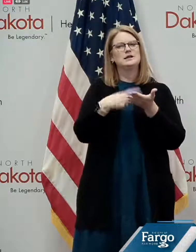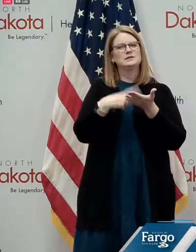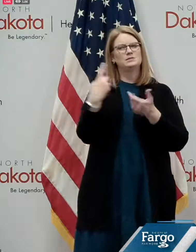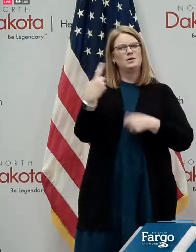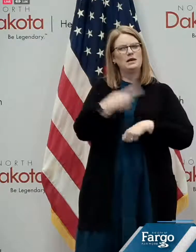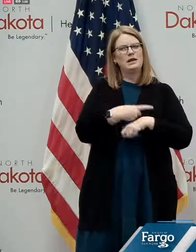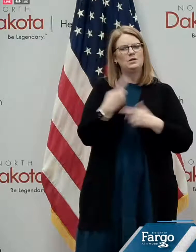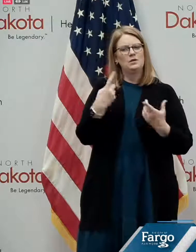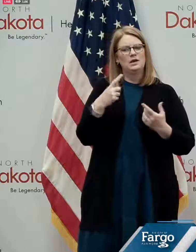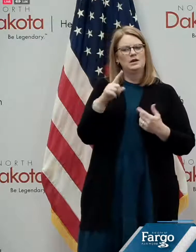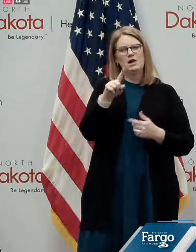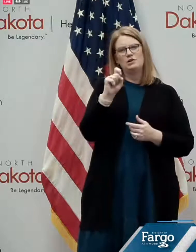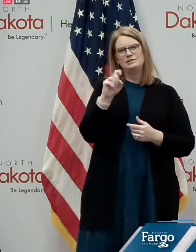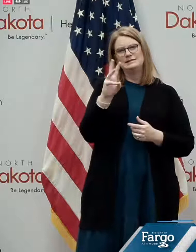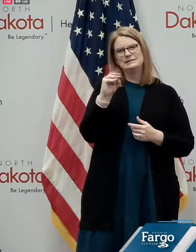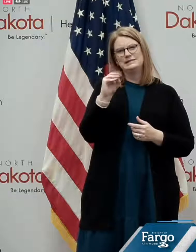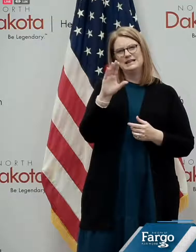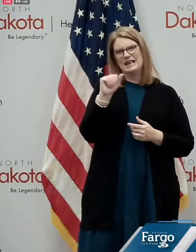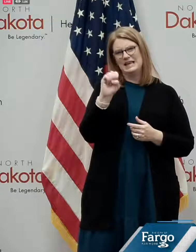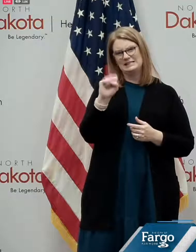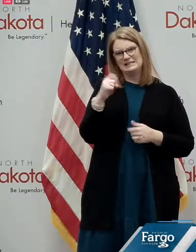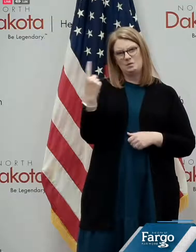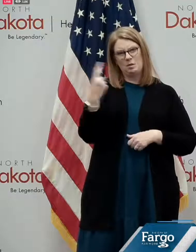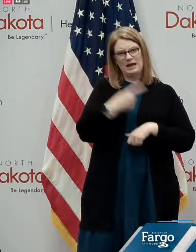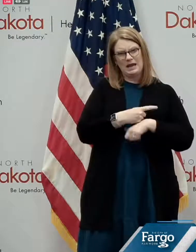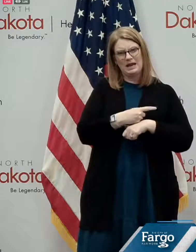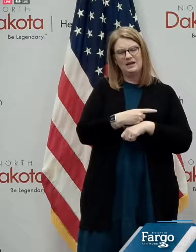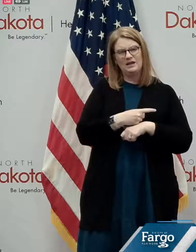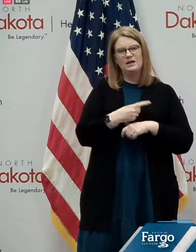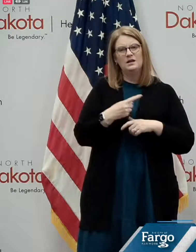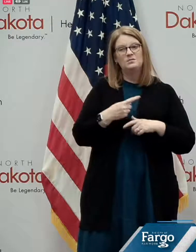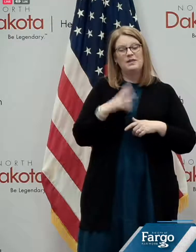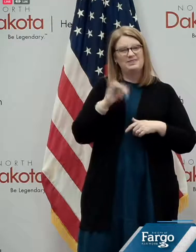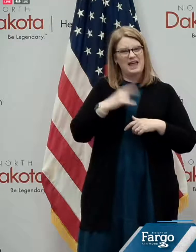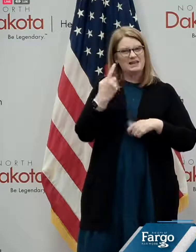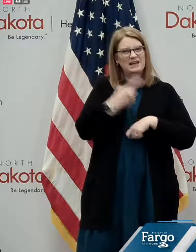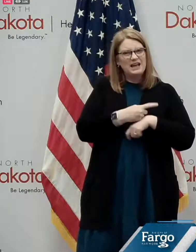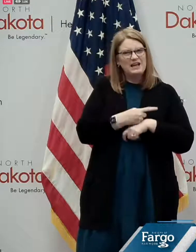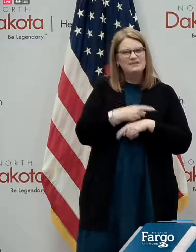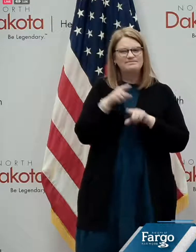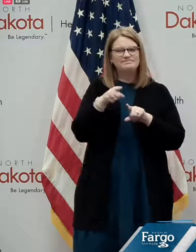we had 160 cases in one day, but as we reported that day, that